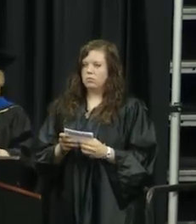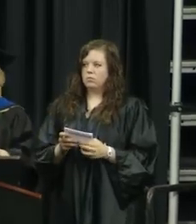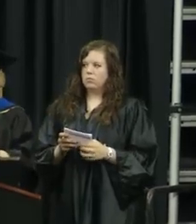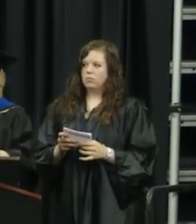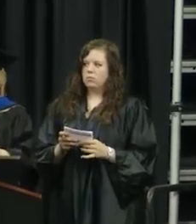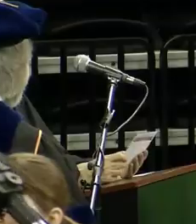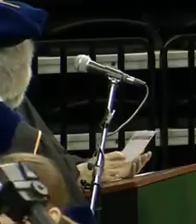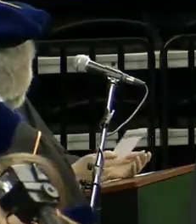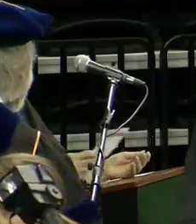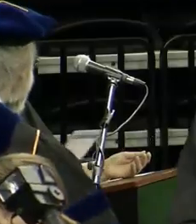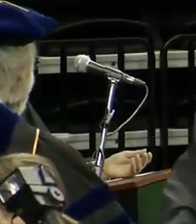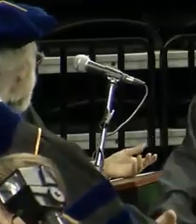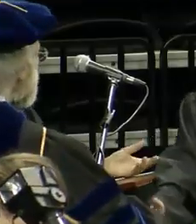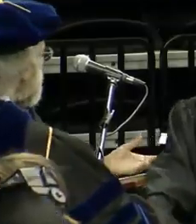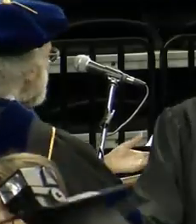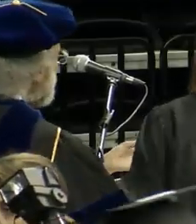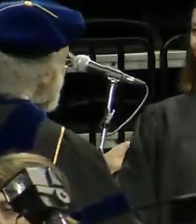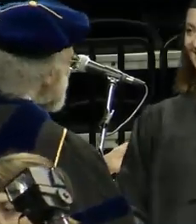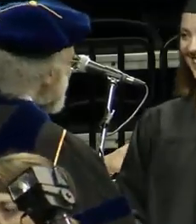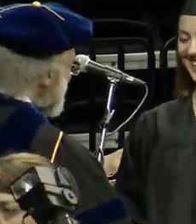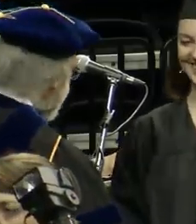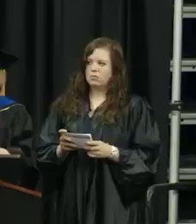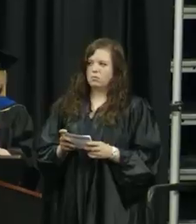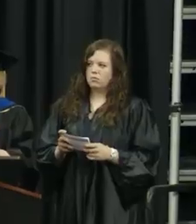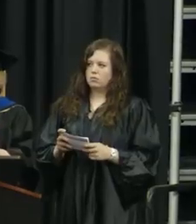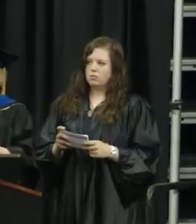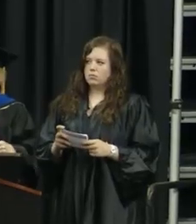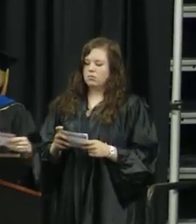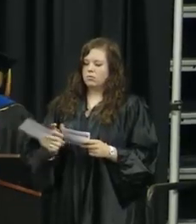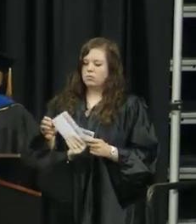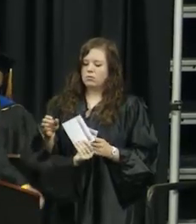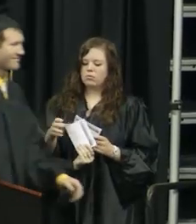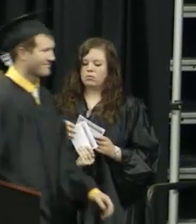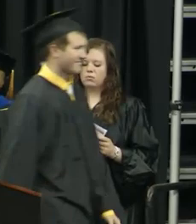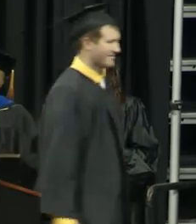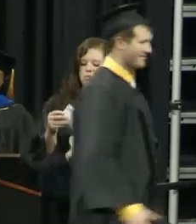Lillian Spencer. Spencer Beery.